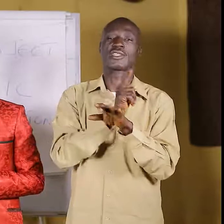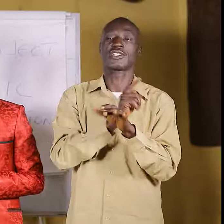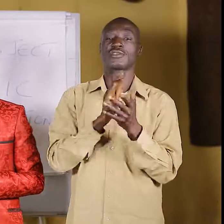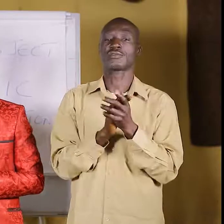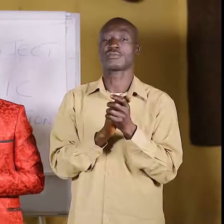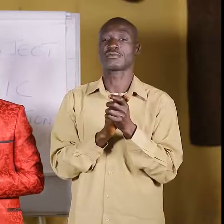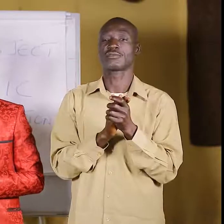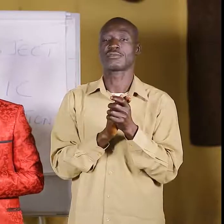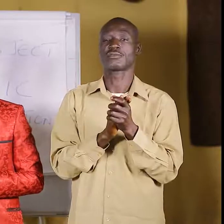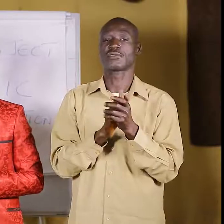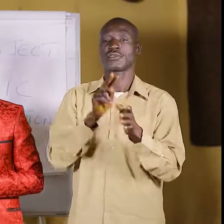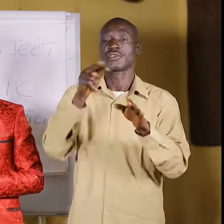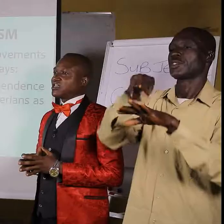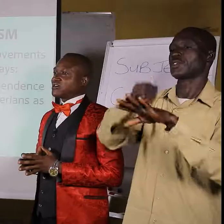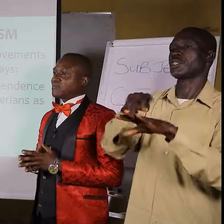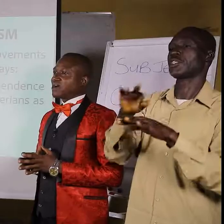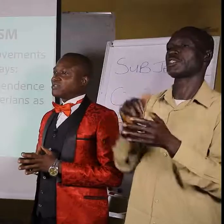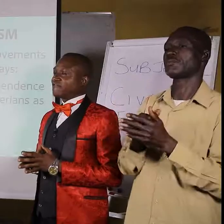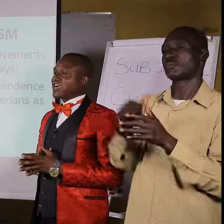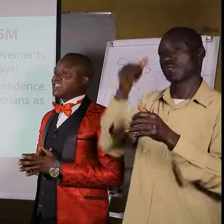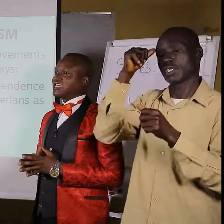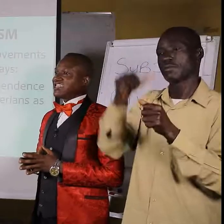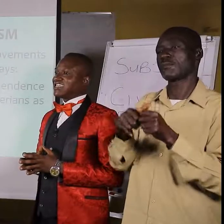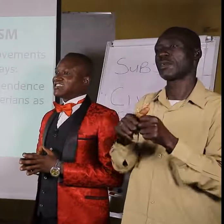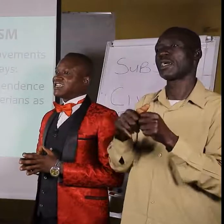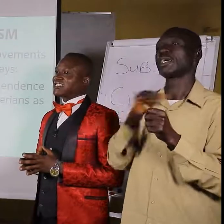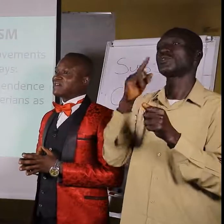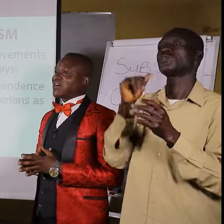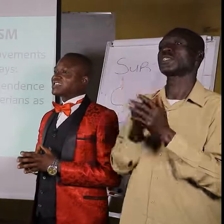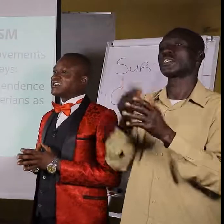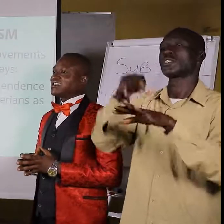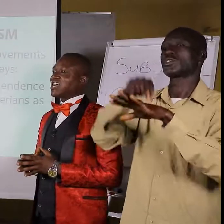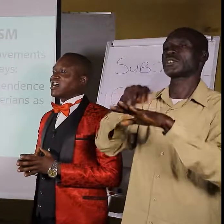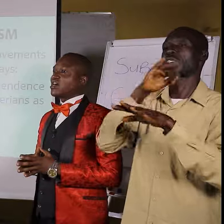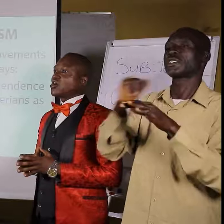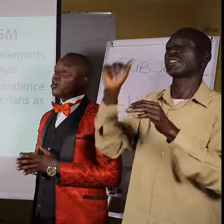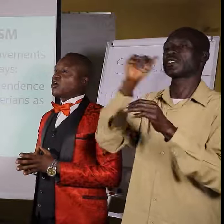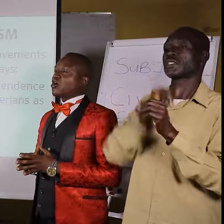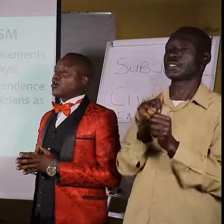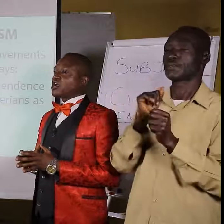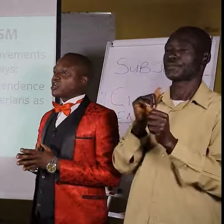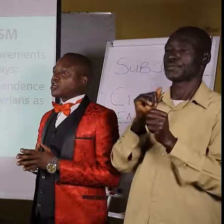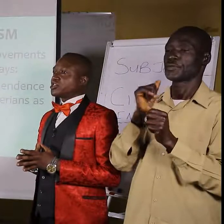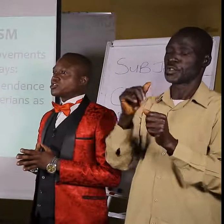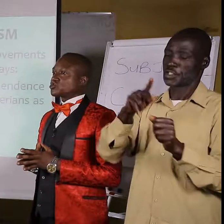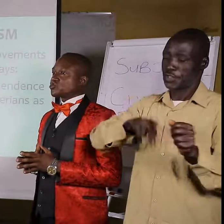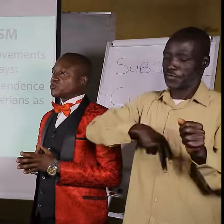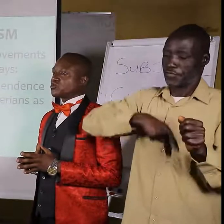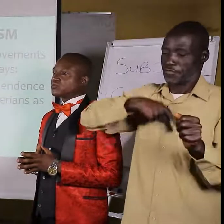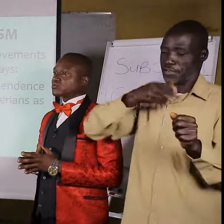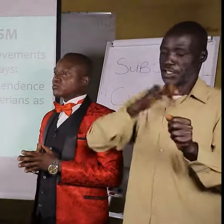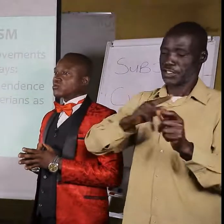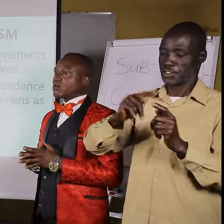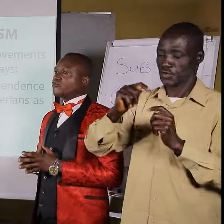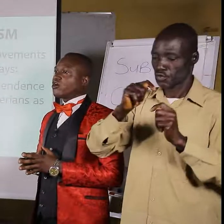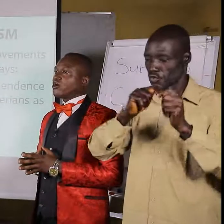this topic, nationalism. Remember, we defined nationalism as a desire or a